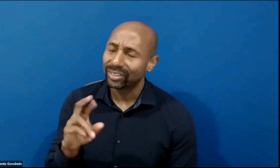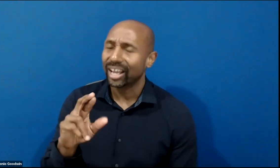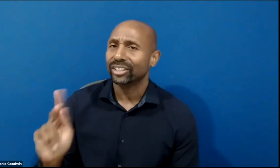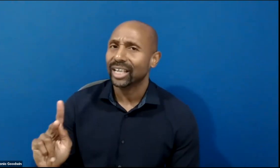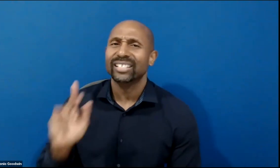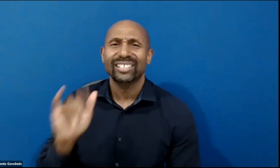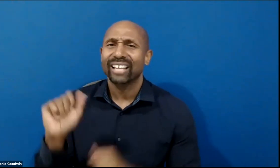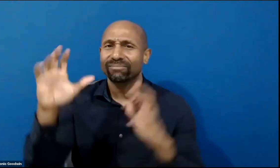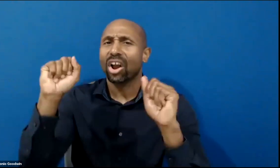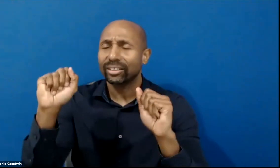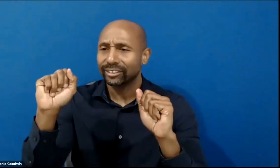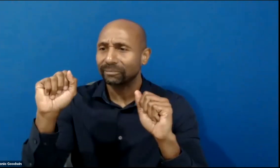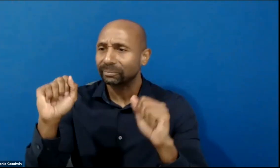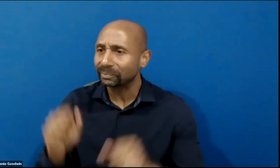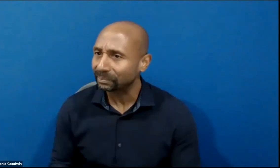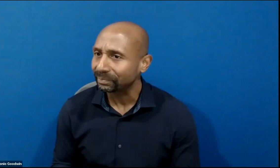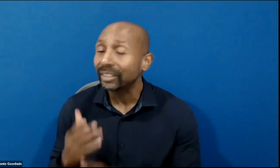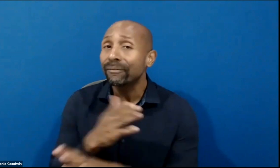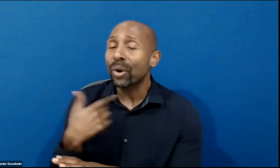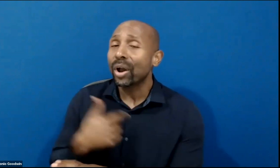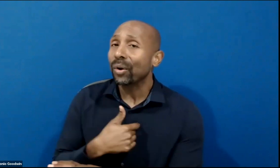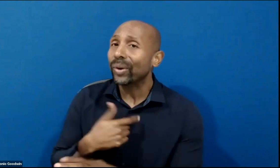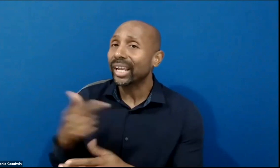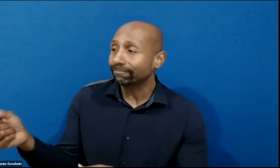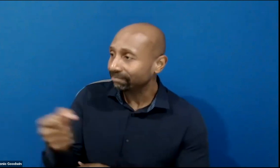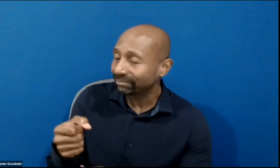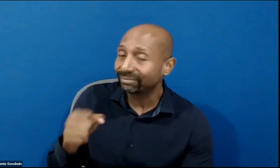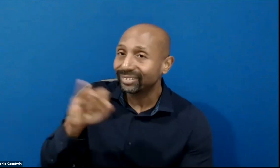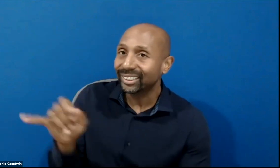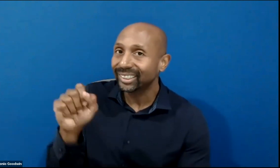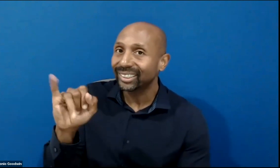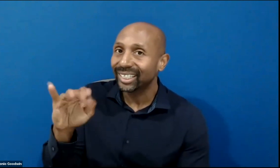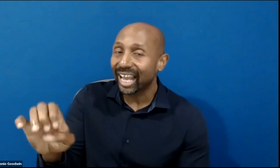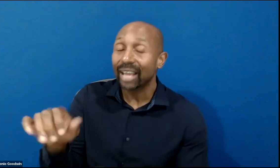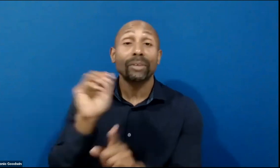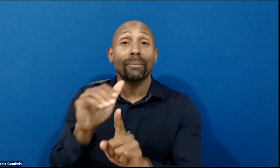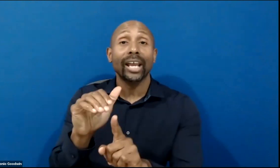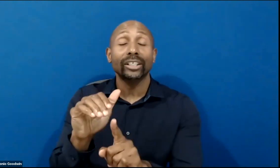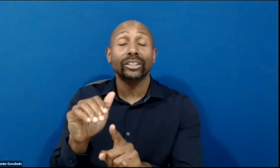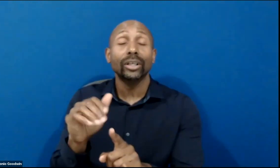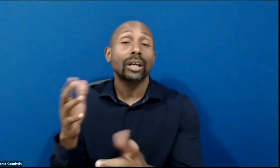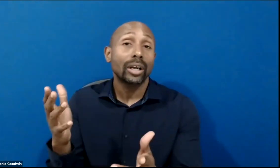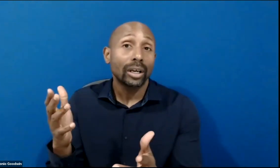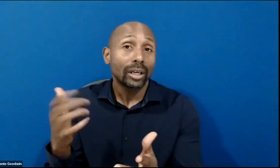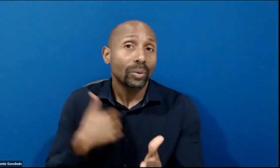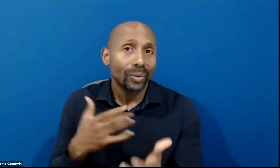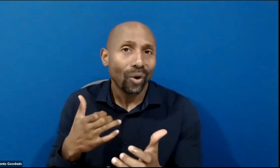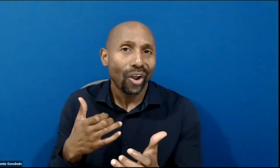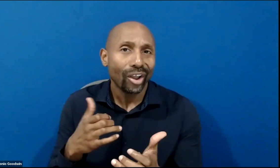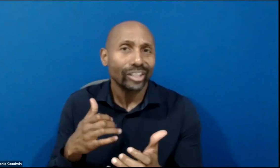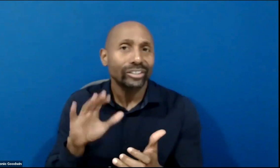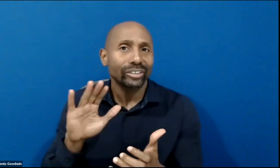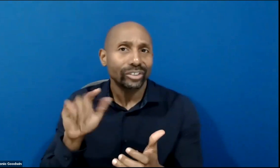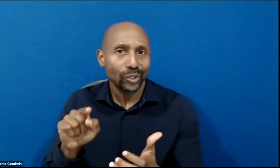to Jaime, just a reminder that we would love to hear your questions as well. There is a Q&A